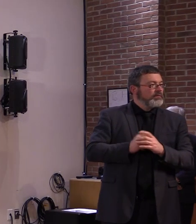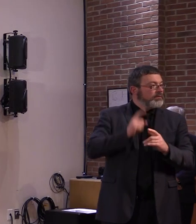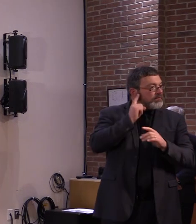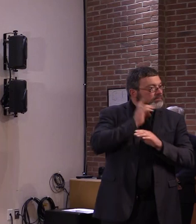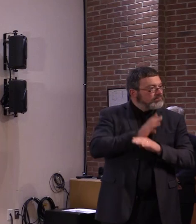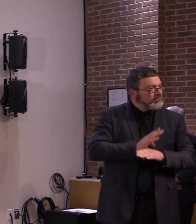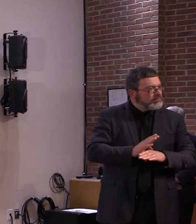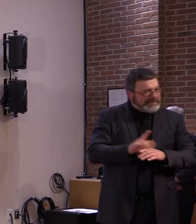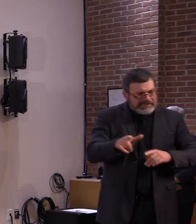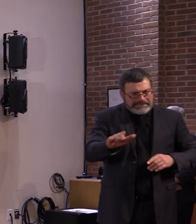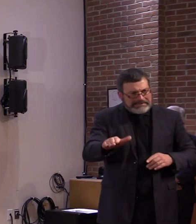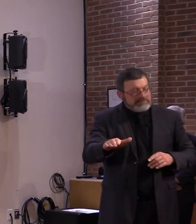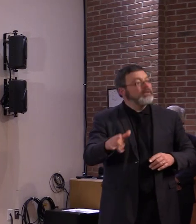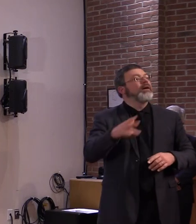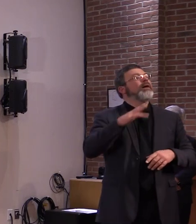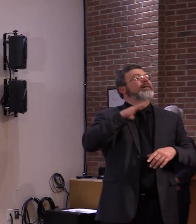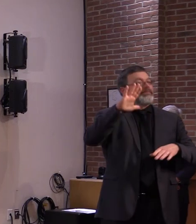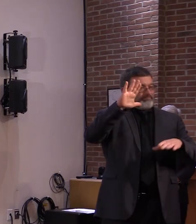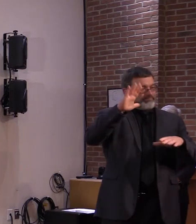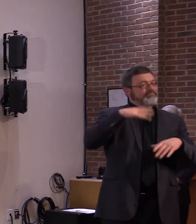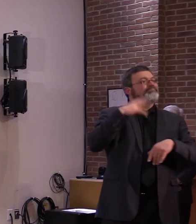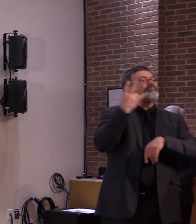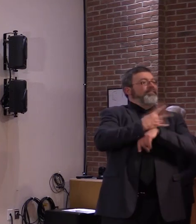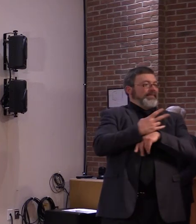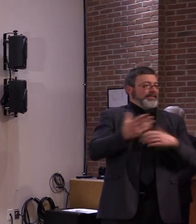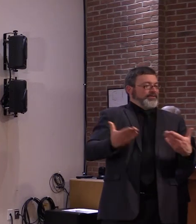Andrea? Hi there. Can you hear me? We can.